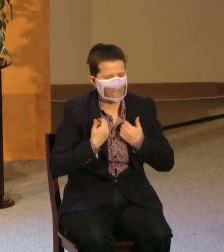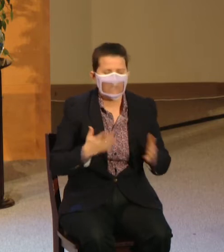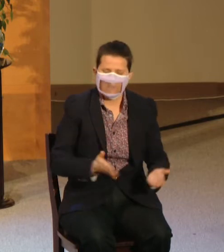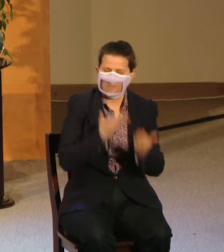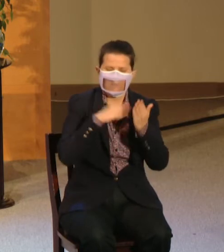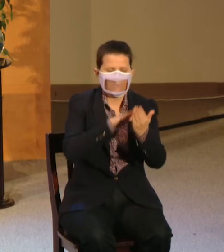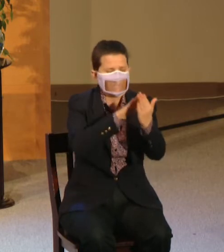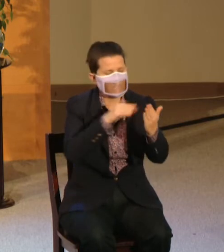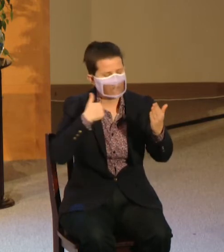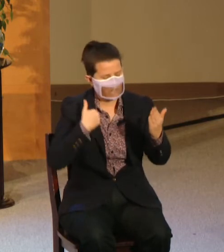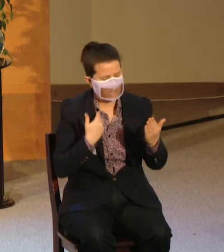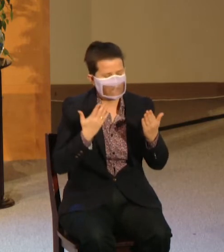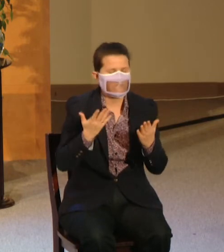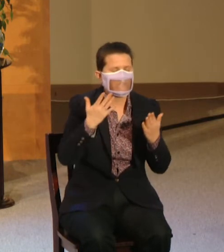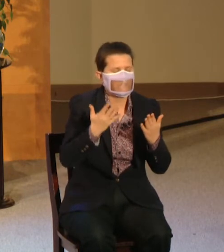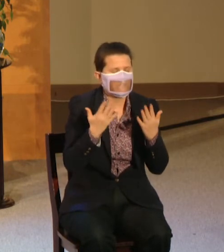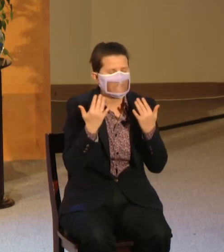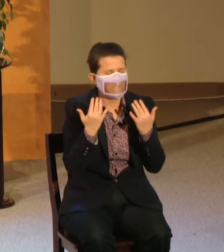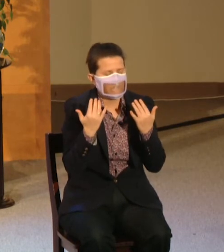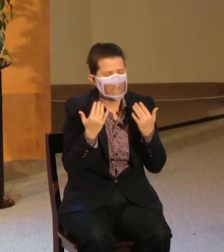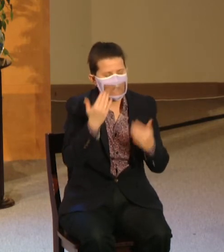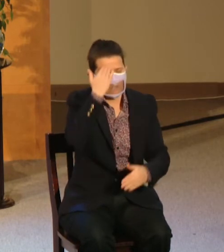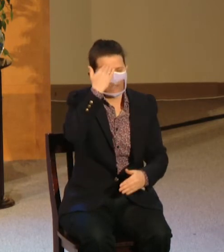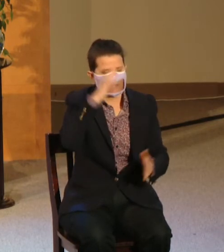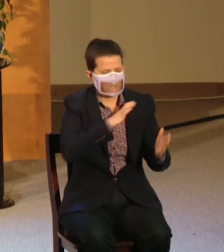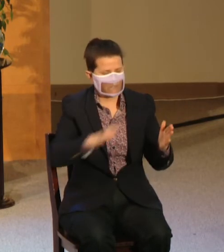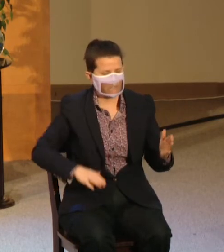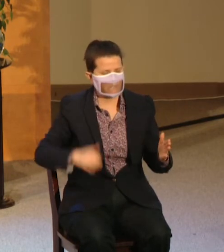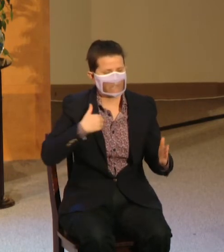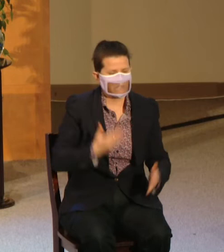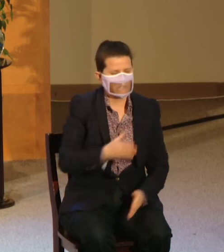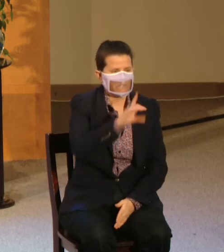day of December AD, 1892.